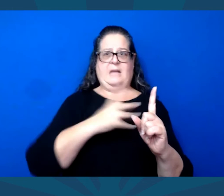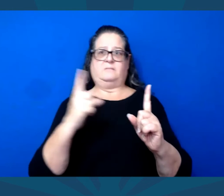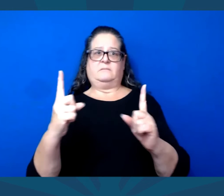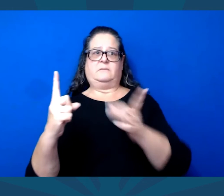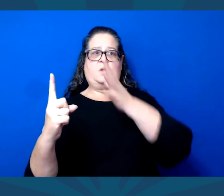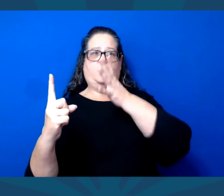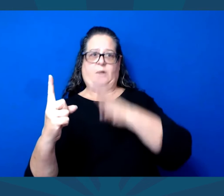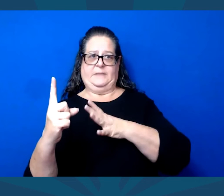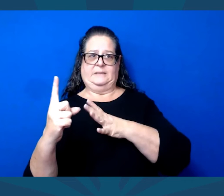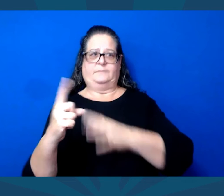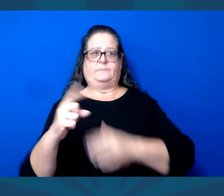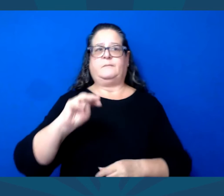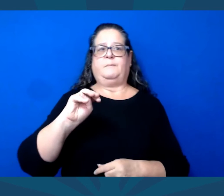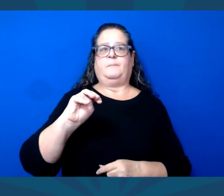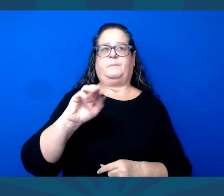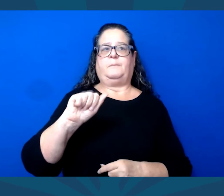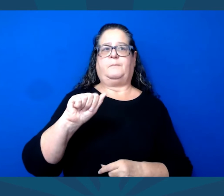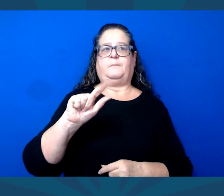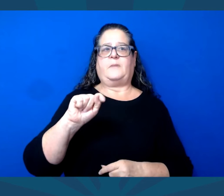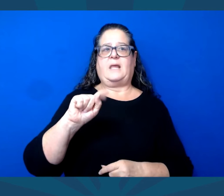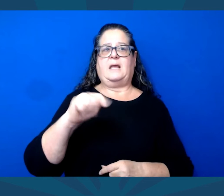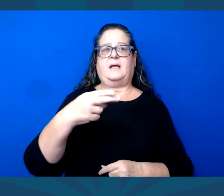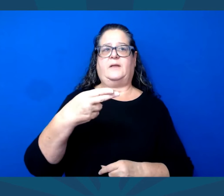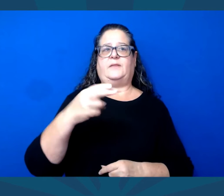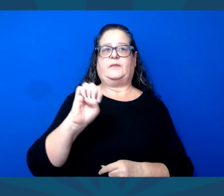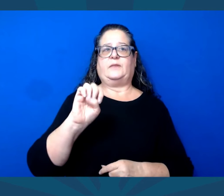Marriage is between one man and one woman,